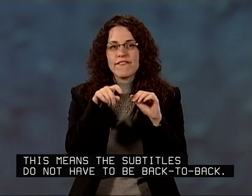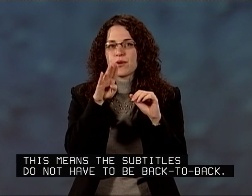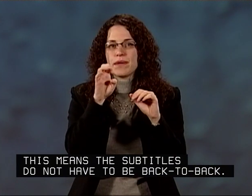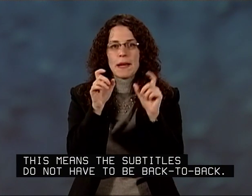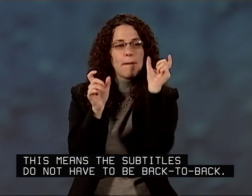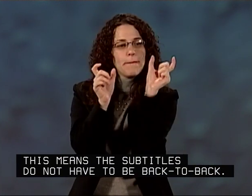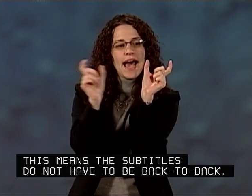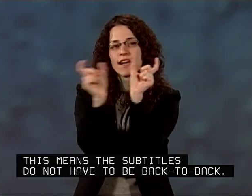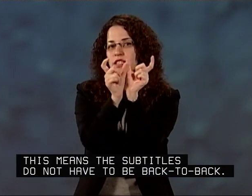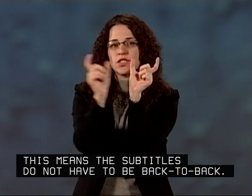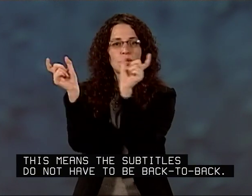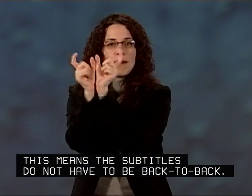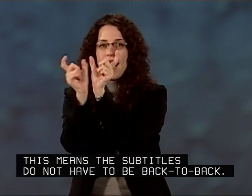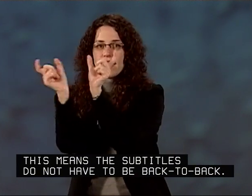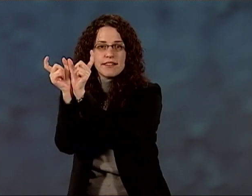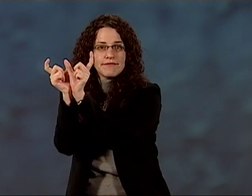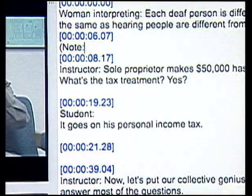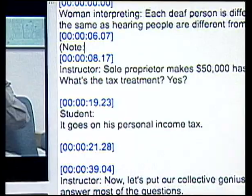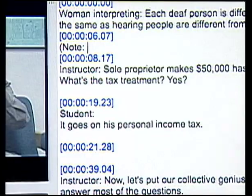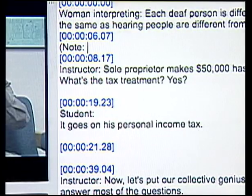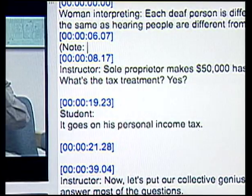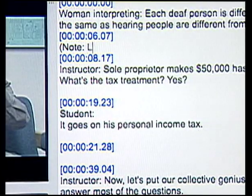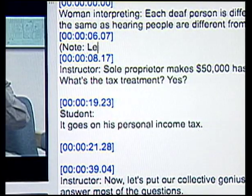to be back to back.